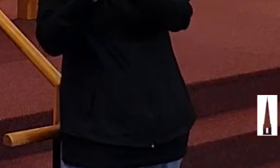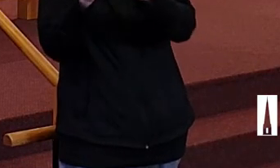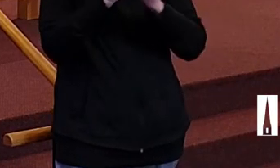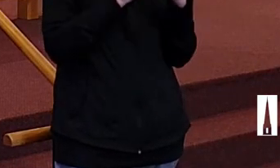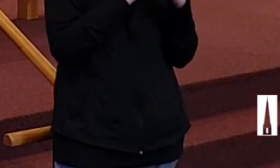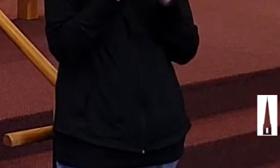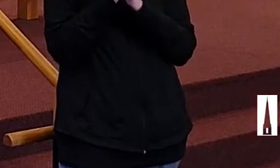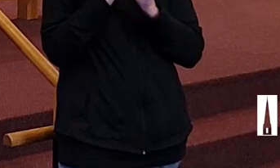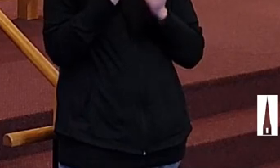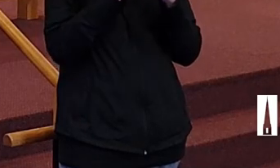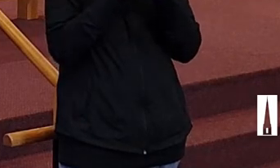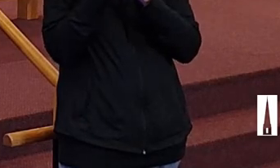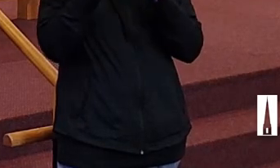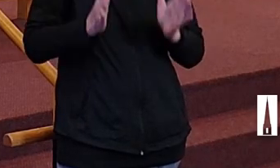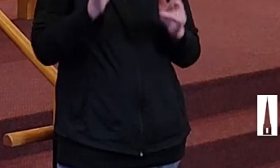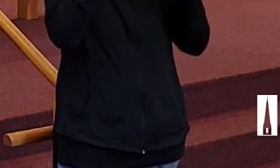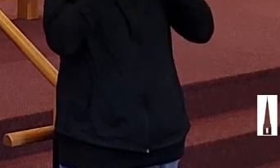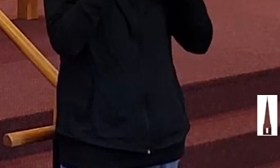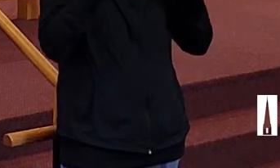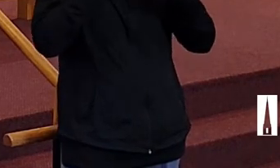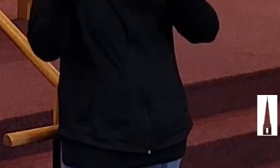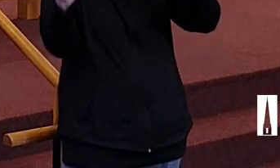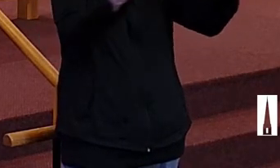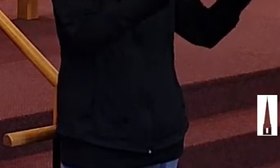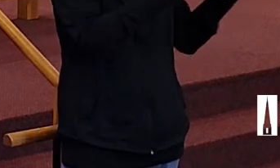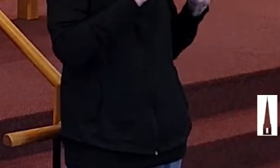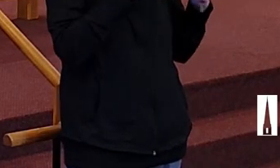word of the Lord. Thanks be to God.